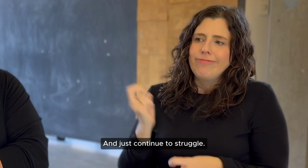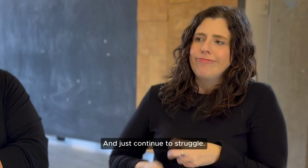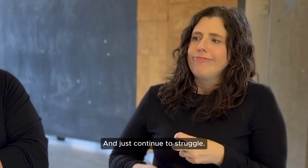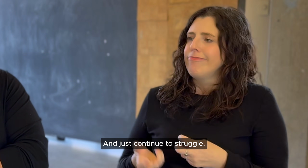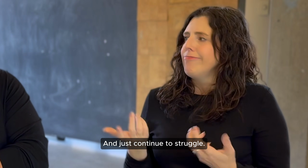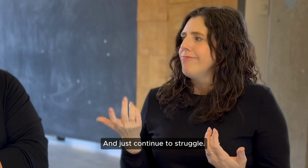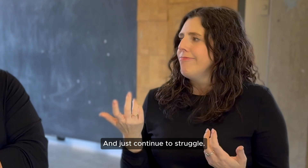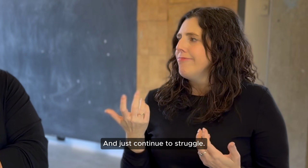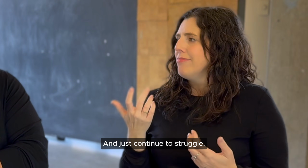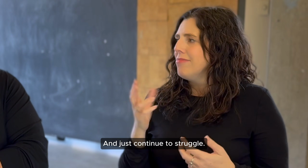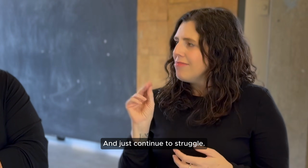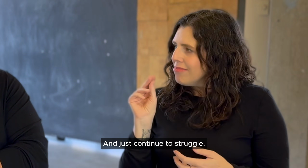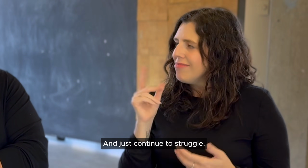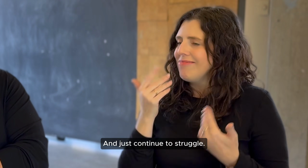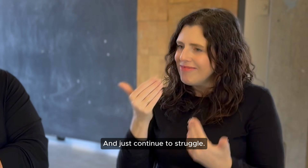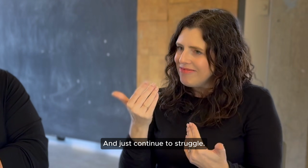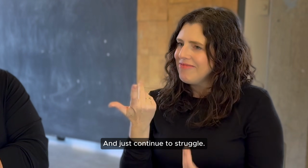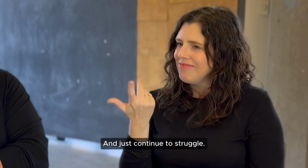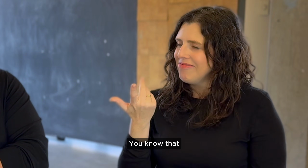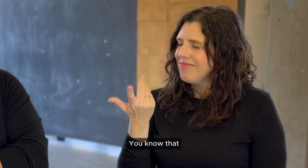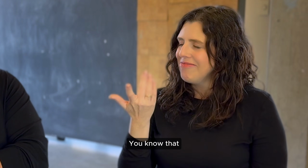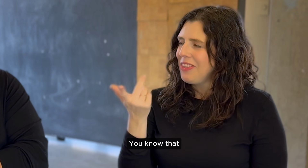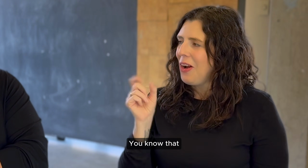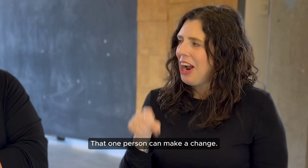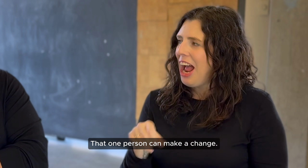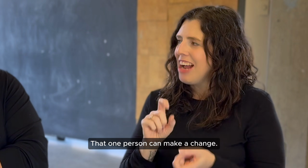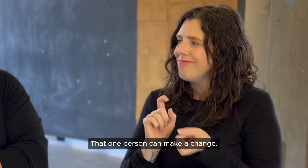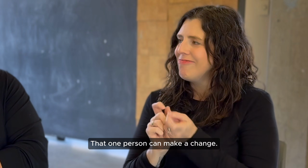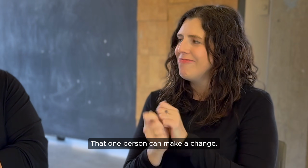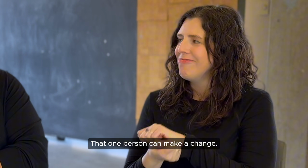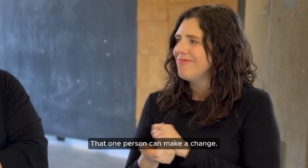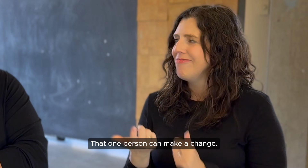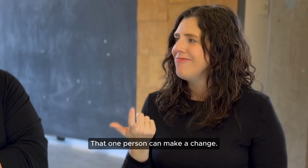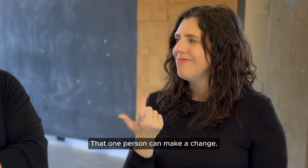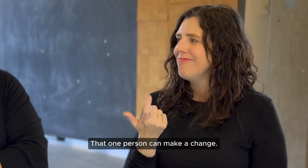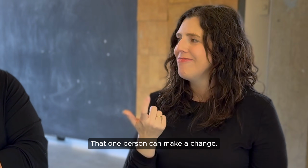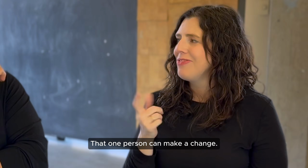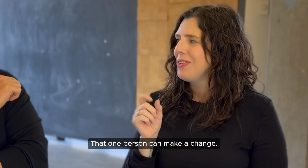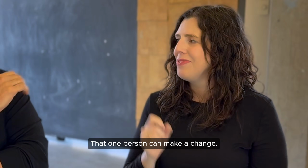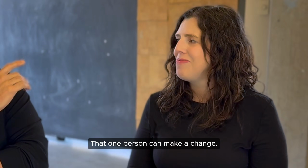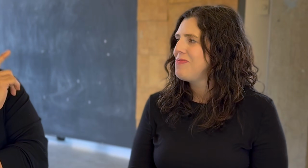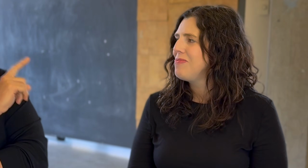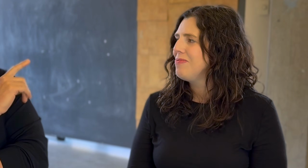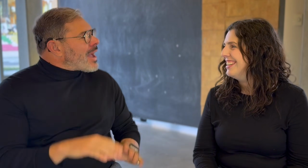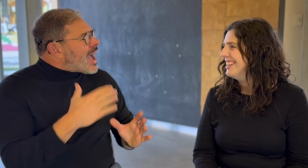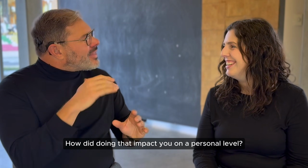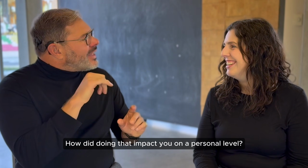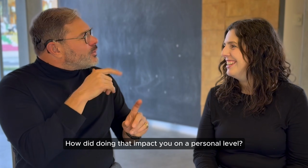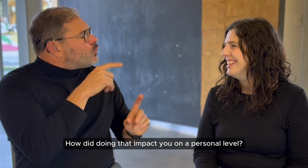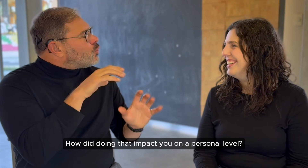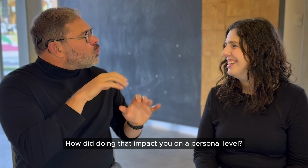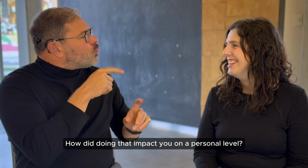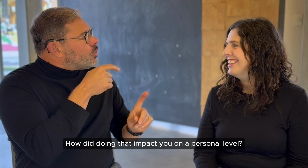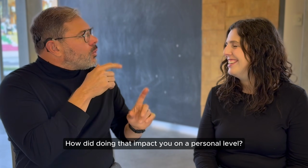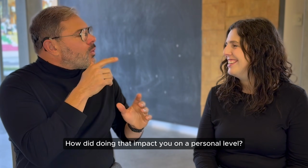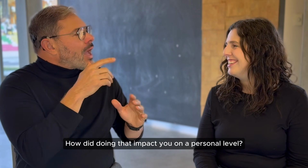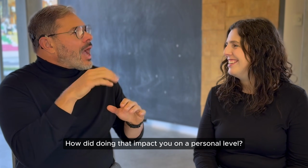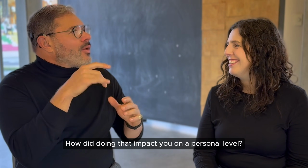and just continue to struggle. That one person can make a change. How did you doing